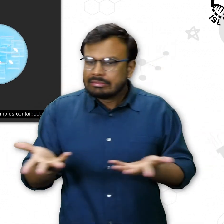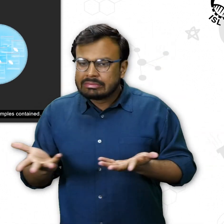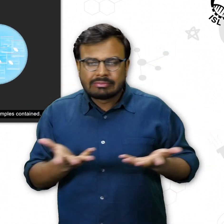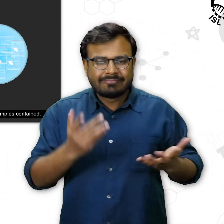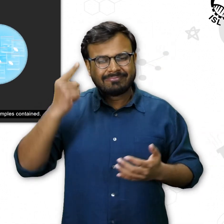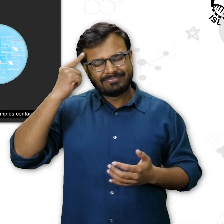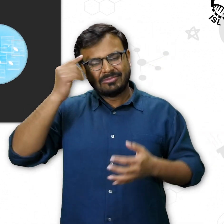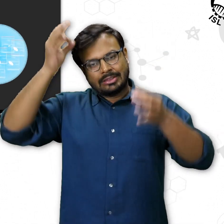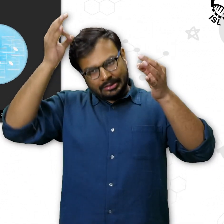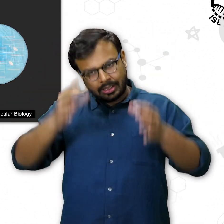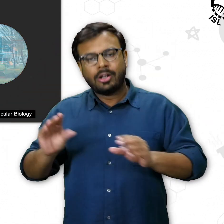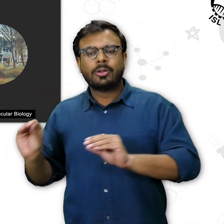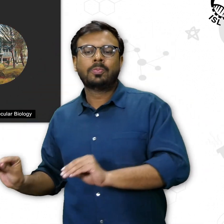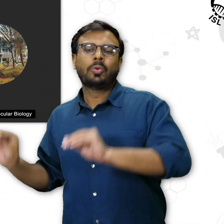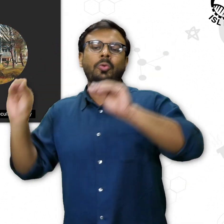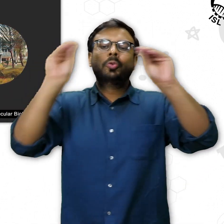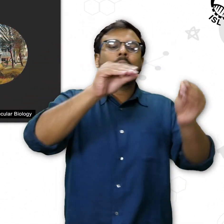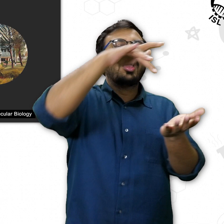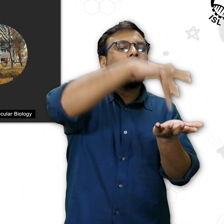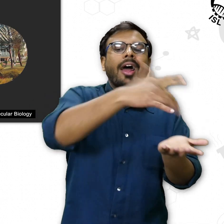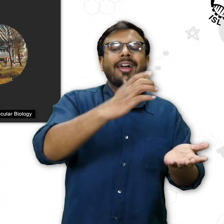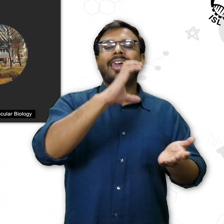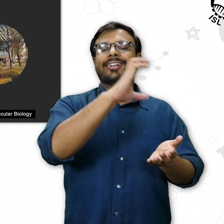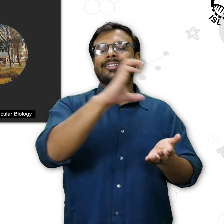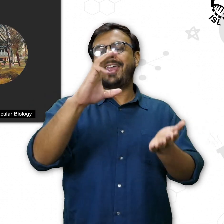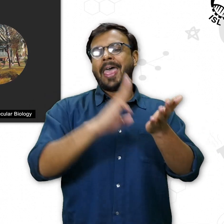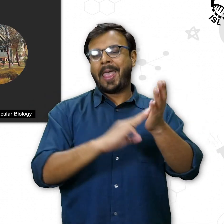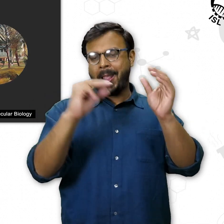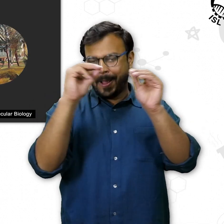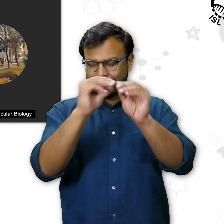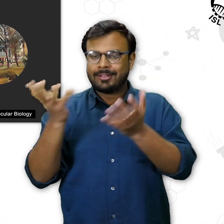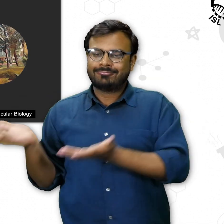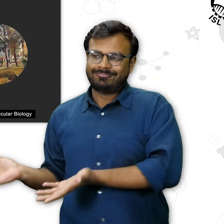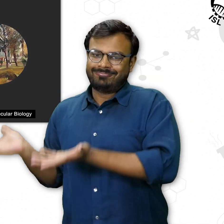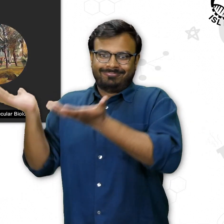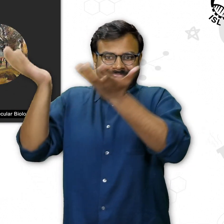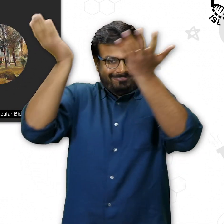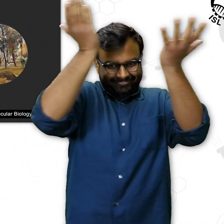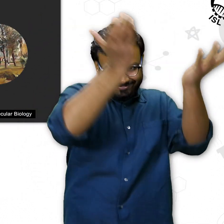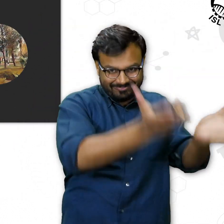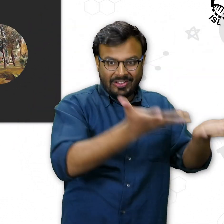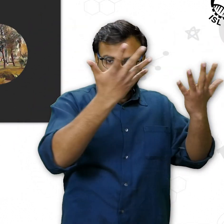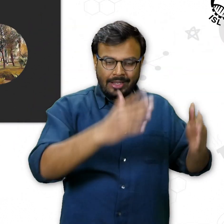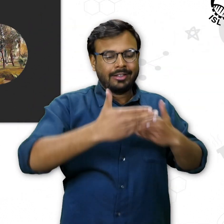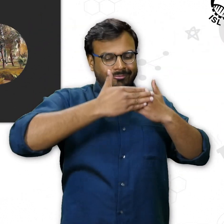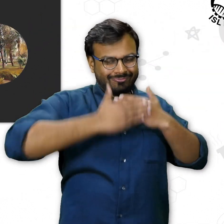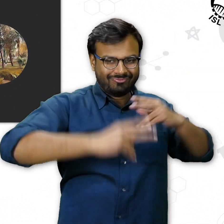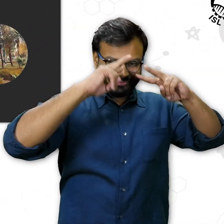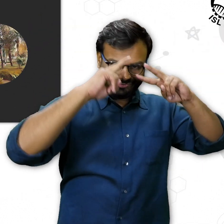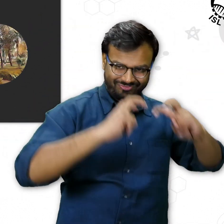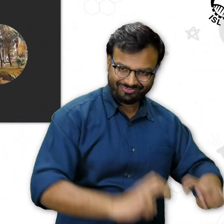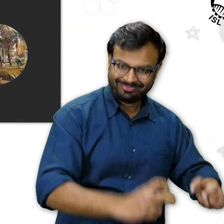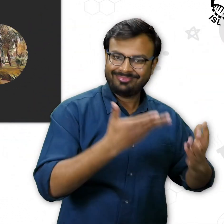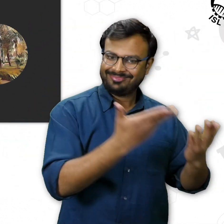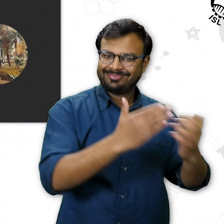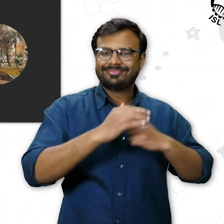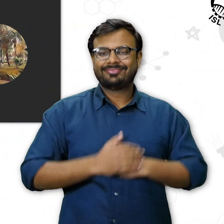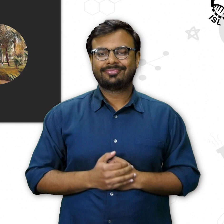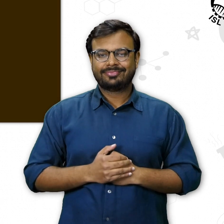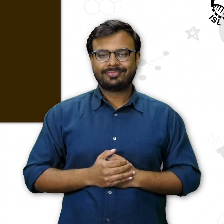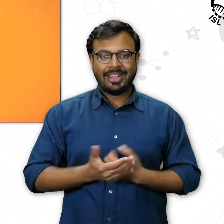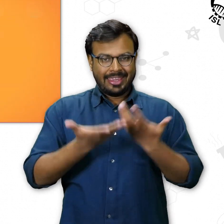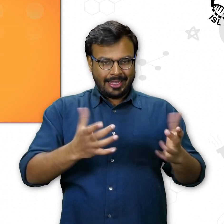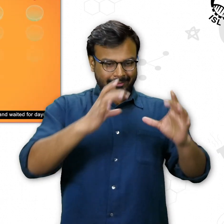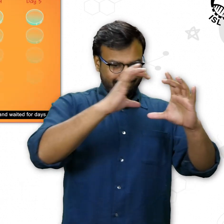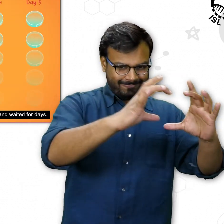these samples contained. So, they brought the samples to the Center for Cellular and Molecular Biology and further investigated them